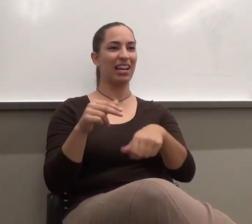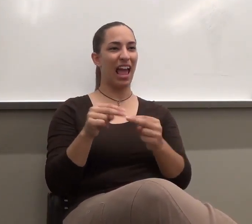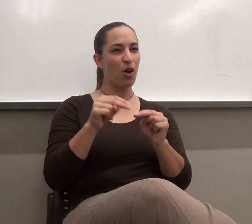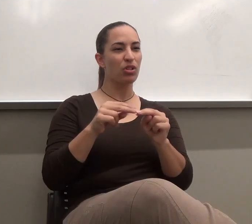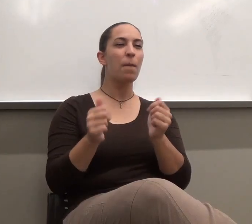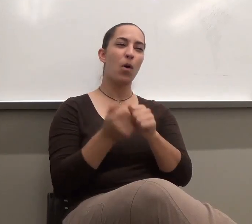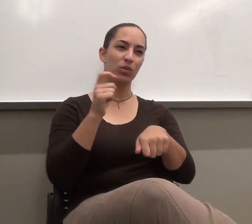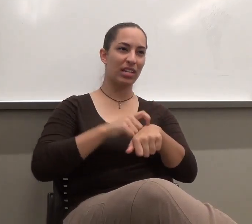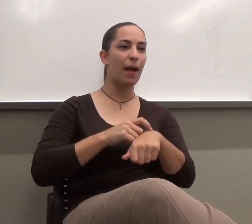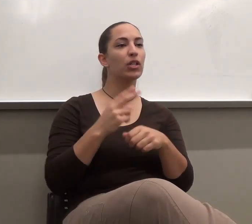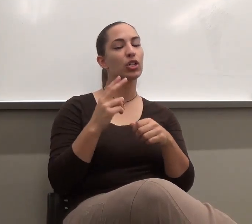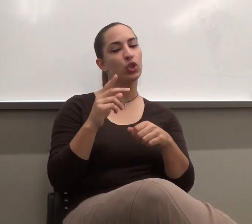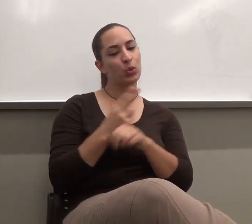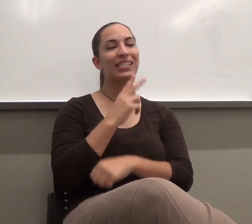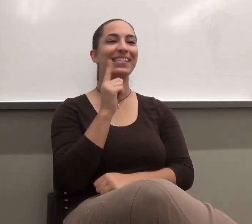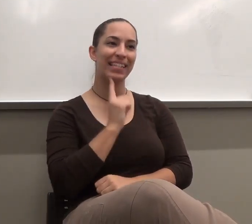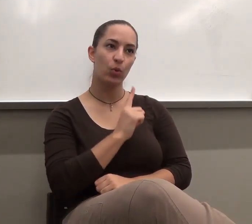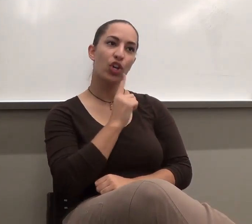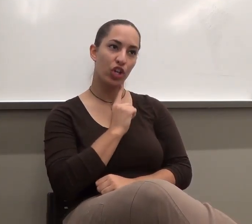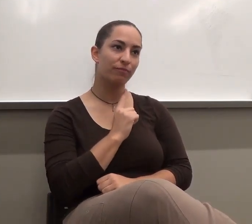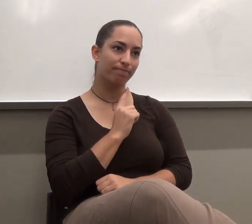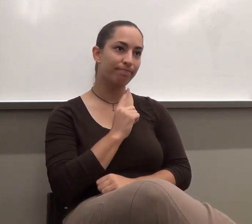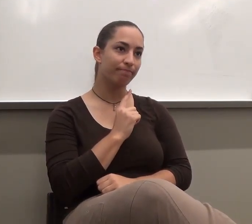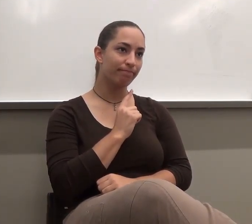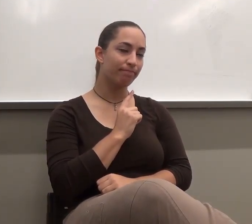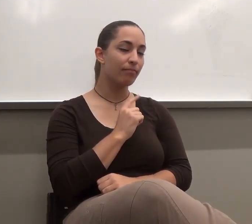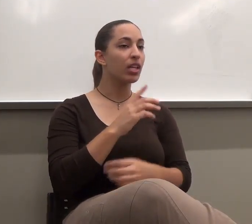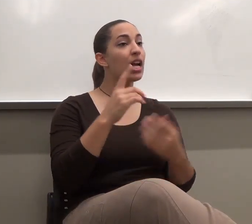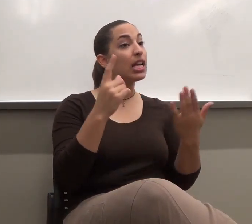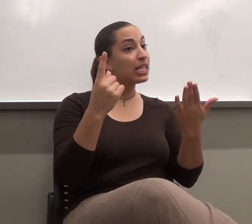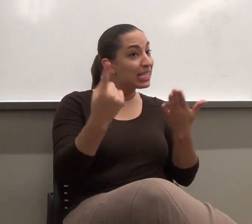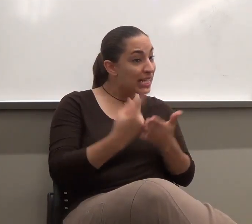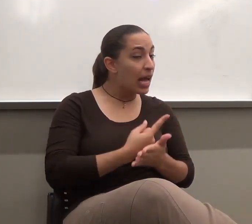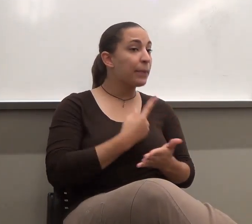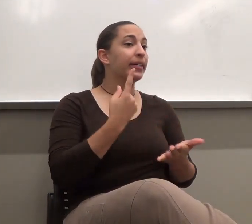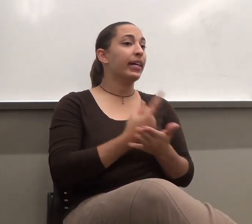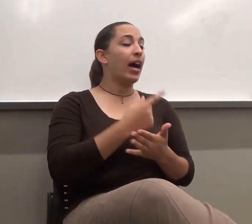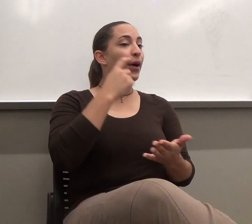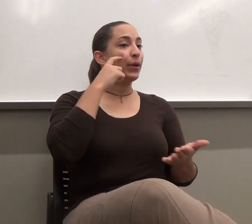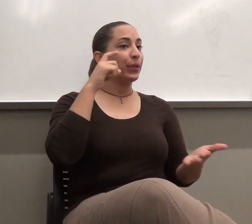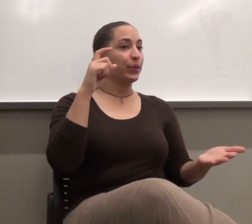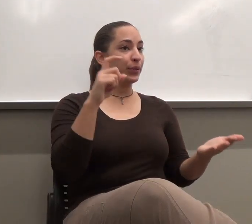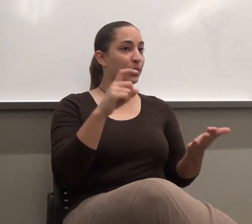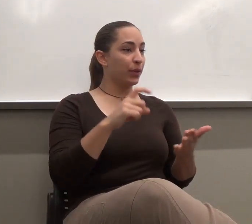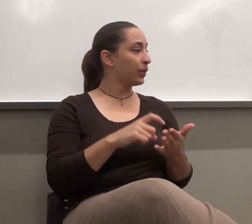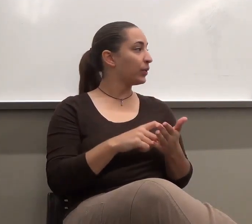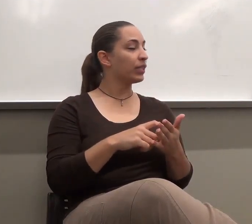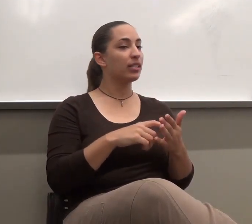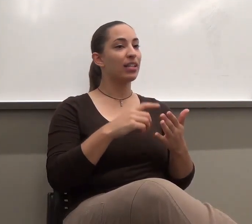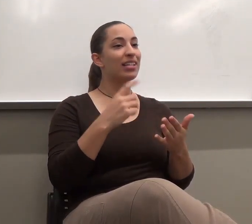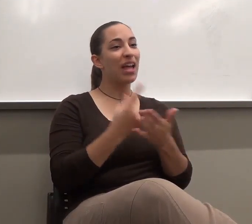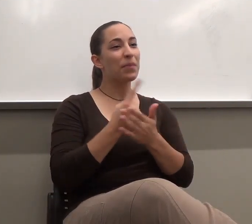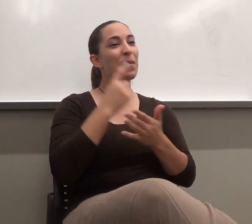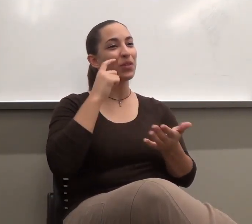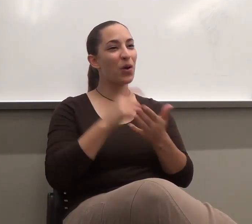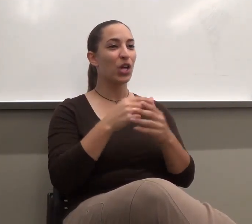Okay, and something you'll notice with grammar teachers, we very rarely come flat out and say it's